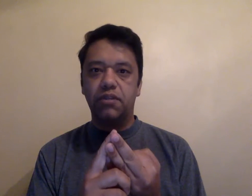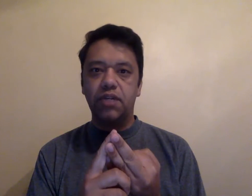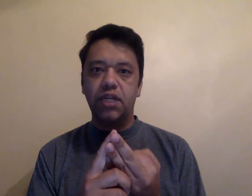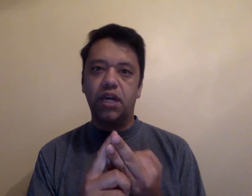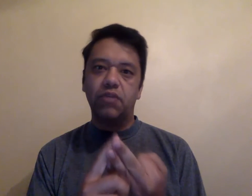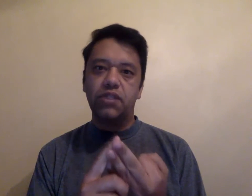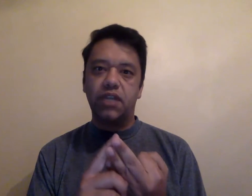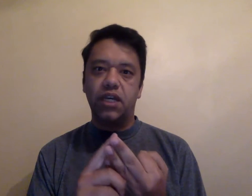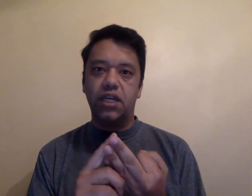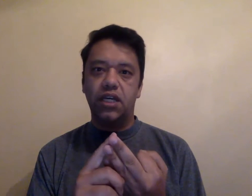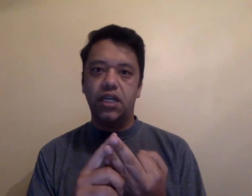three, I would say